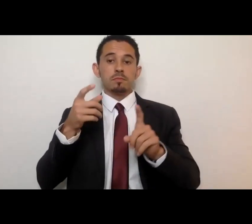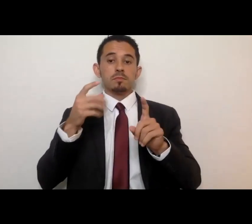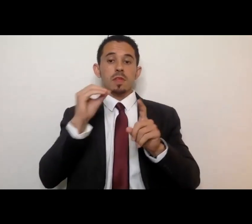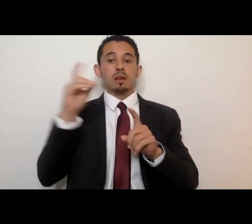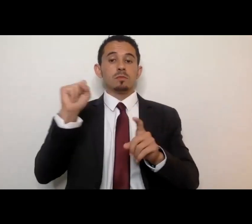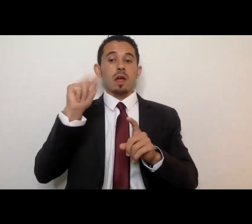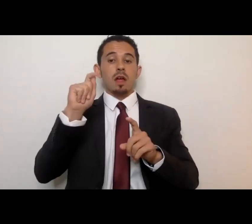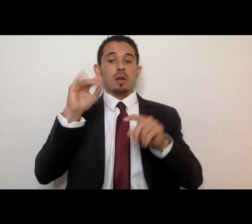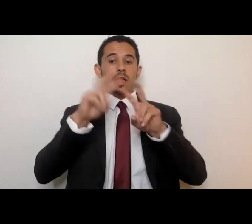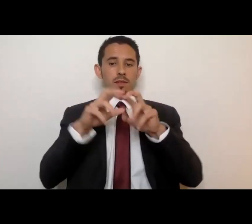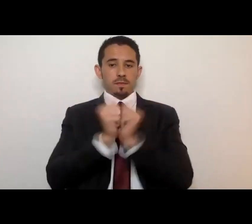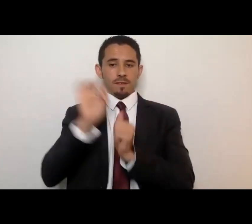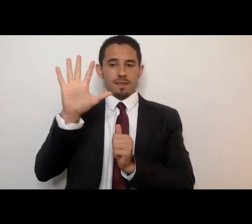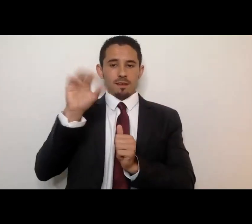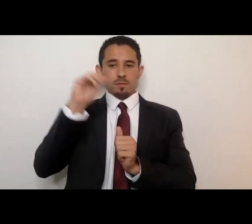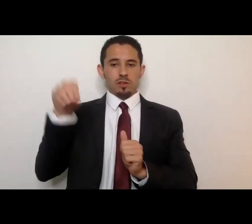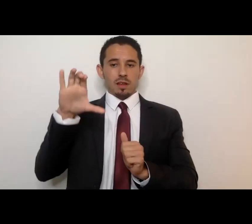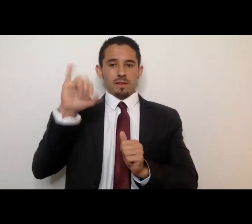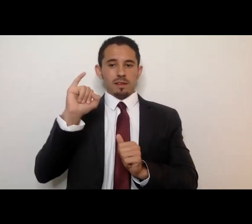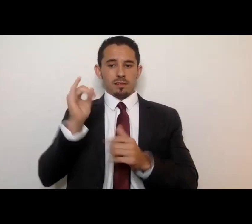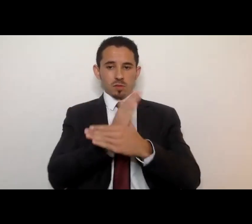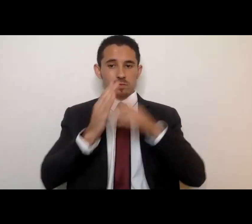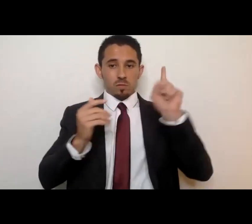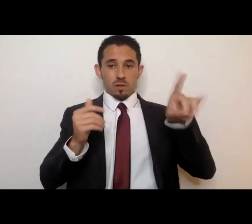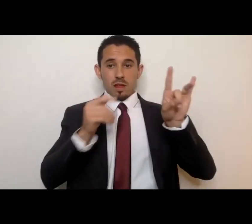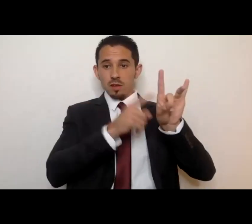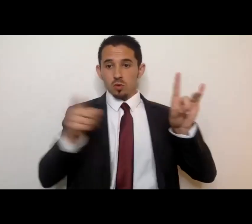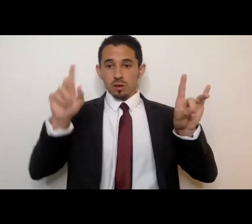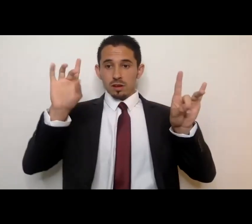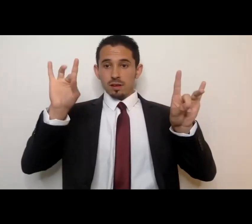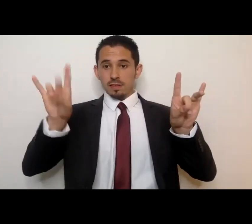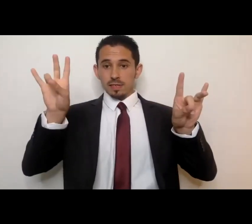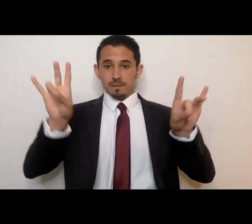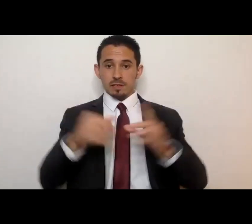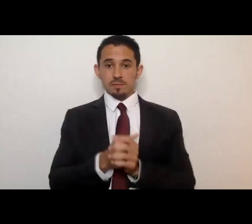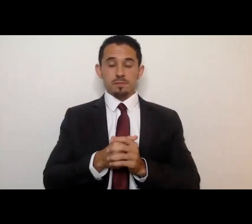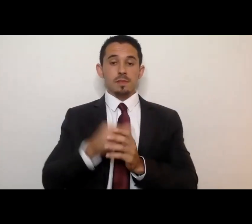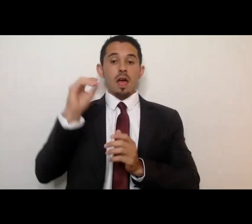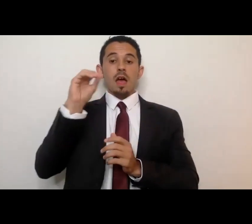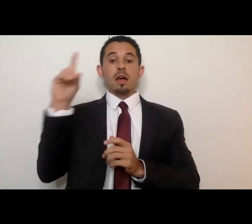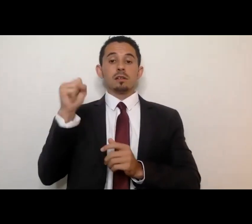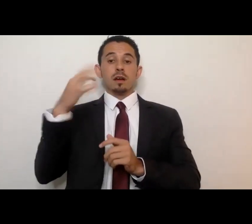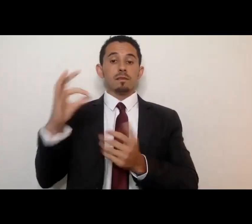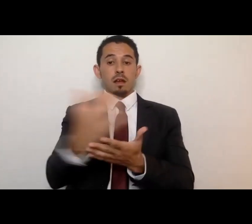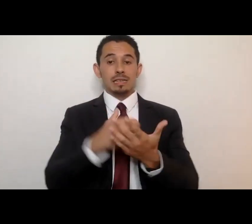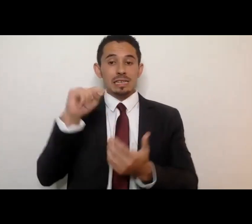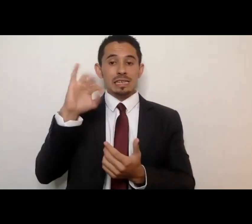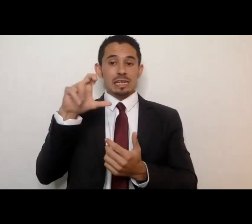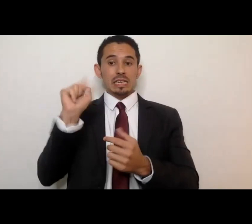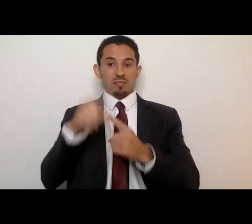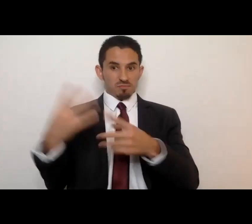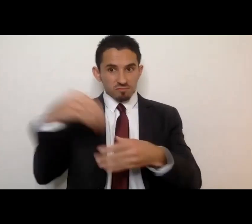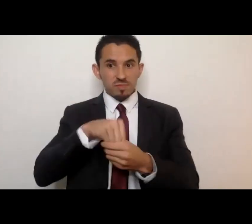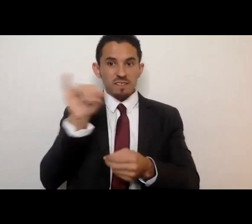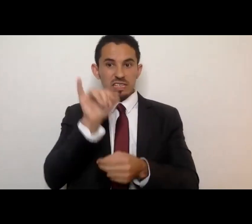So in comparing the ecozones, with 95% confidence interval between 1.8 and 8.7,